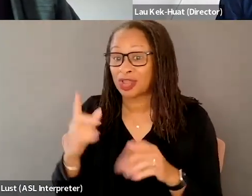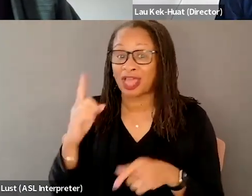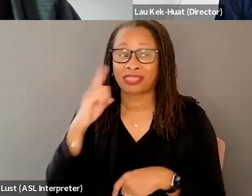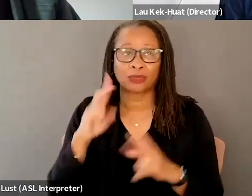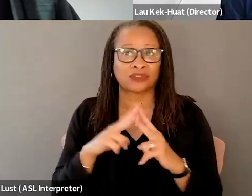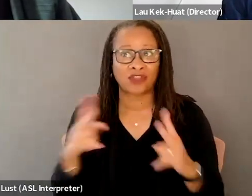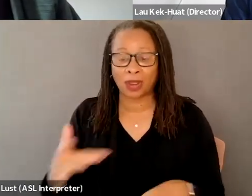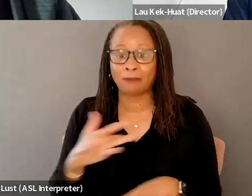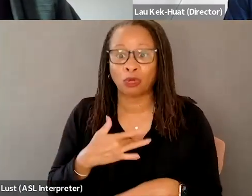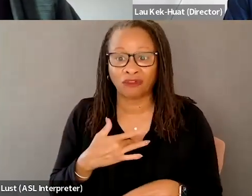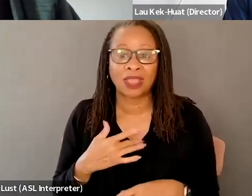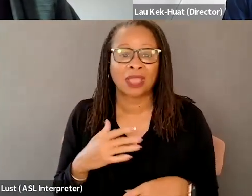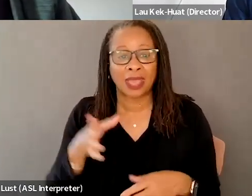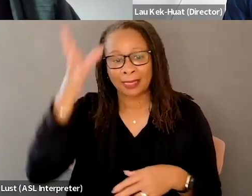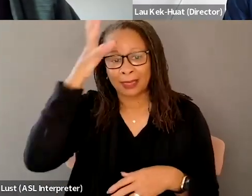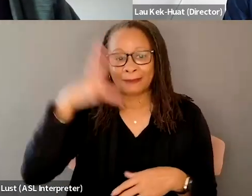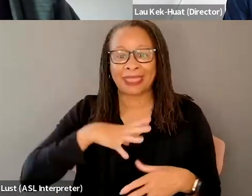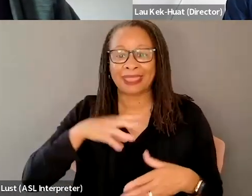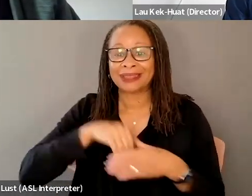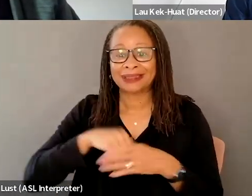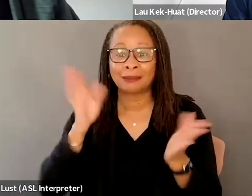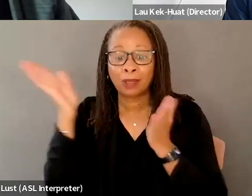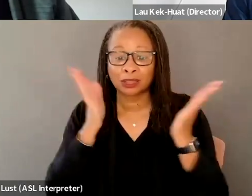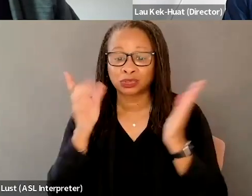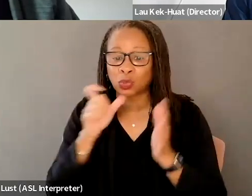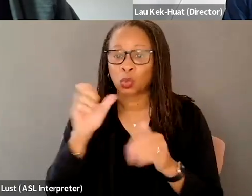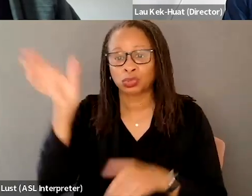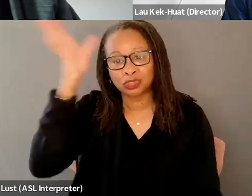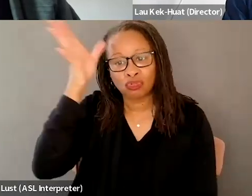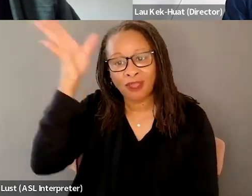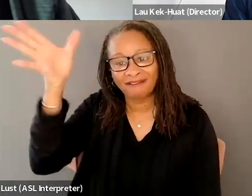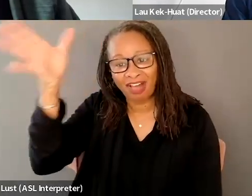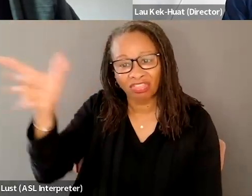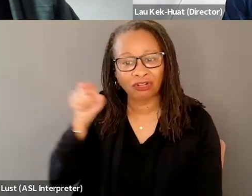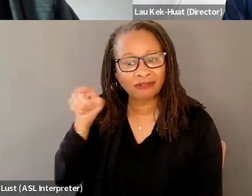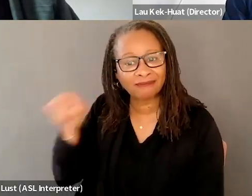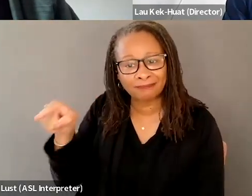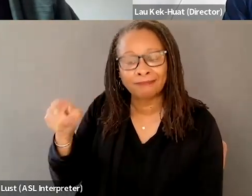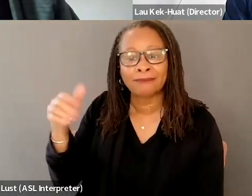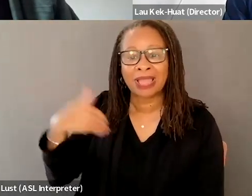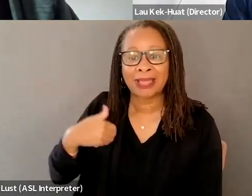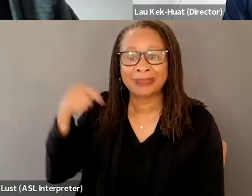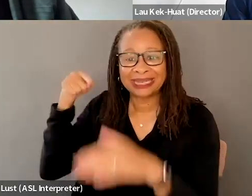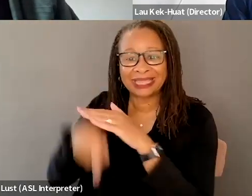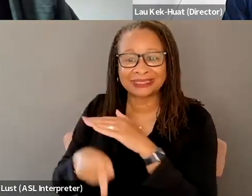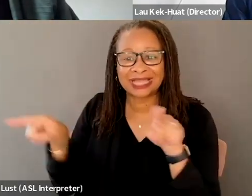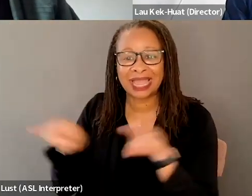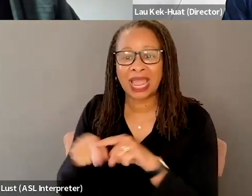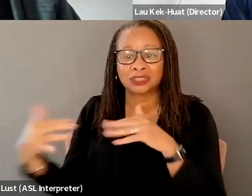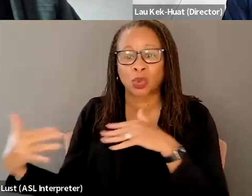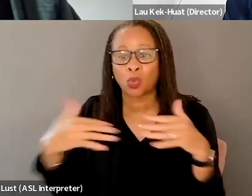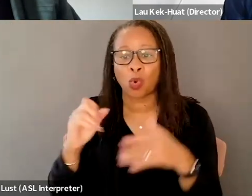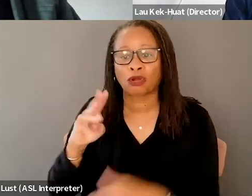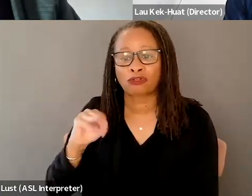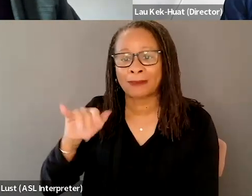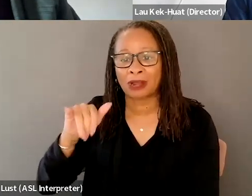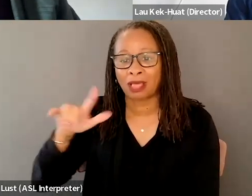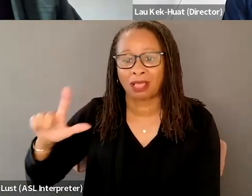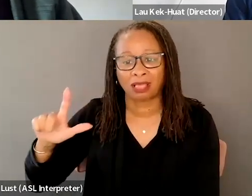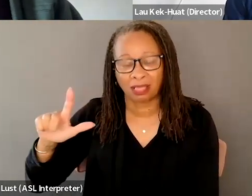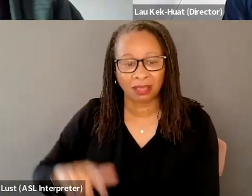was the man in Malaysia whose grandfather had been executed as a war criminal.